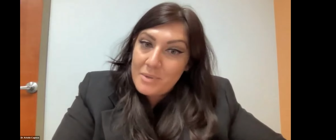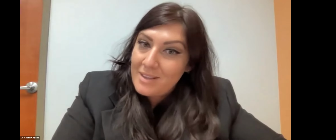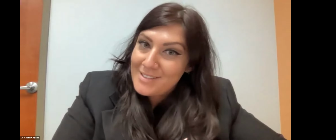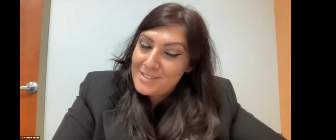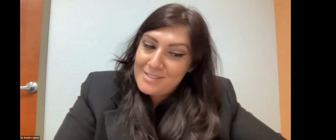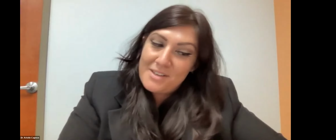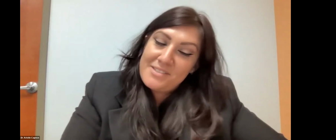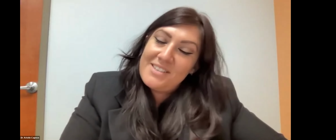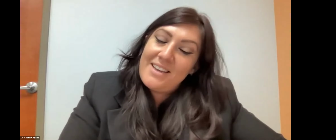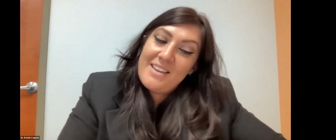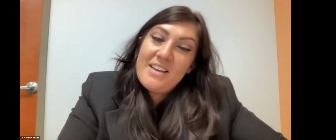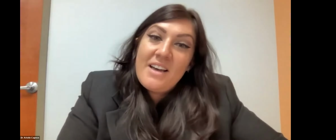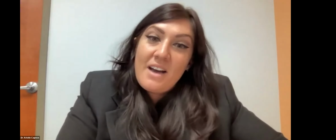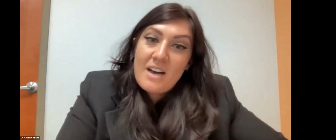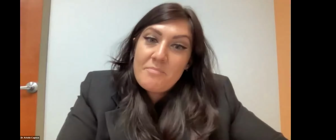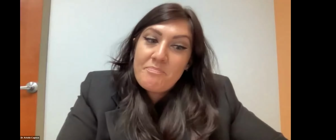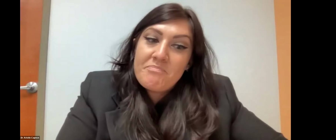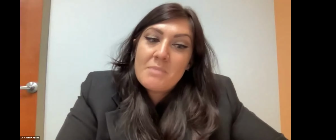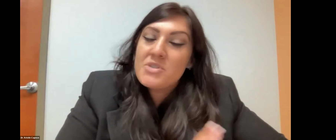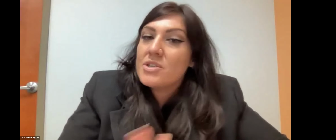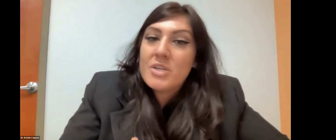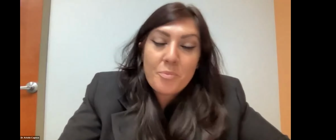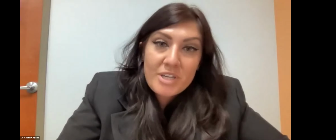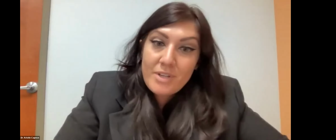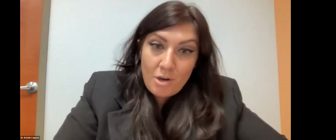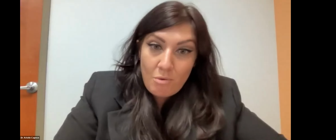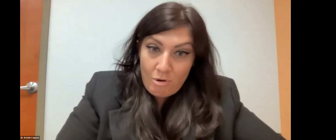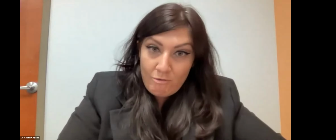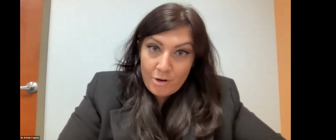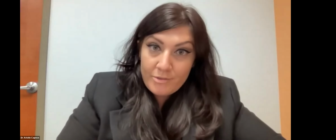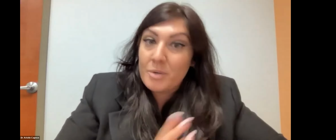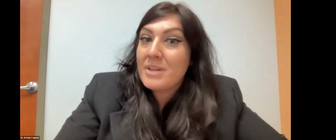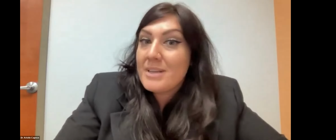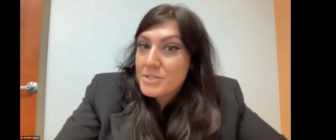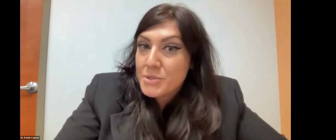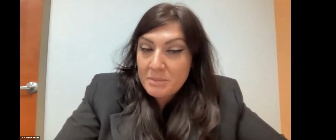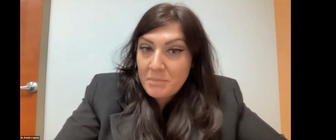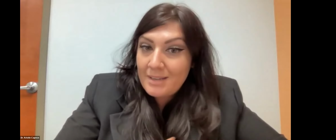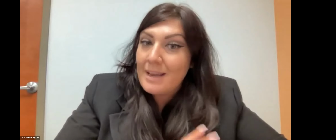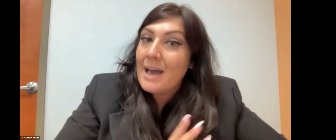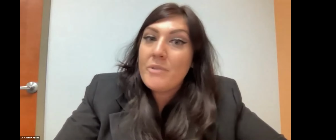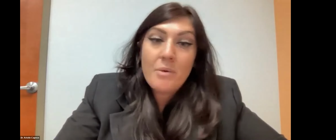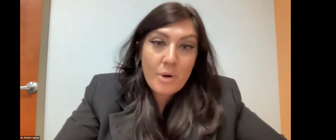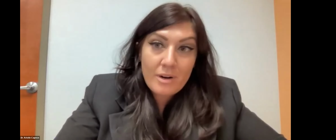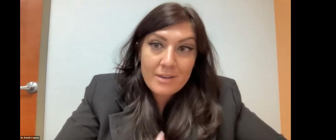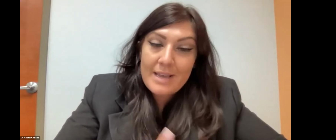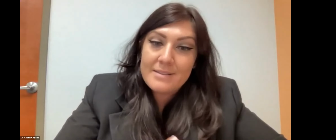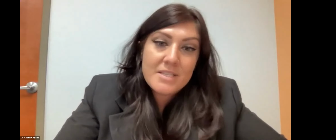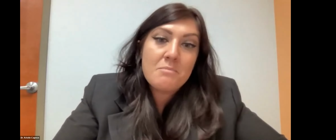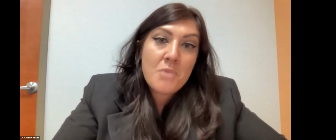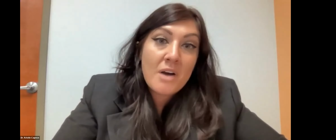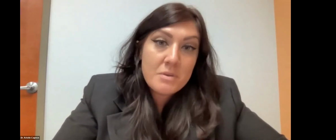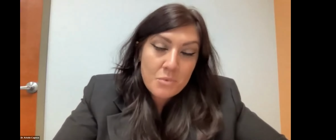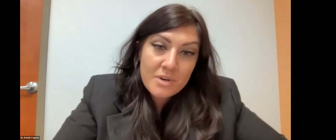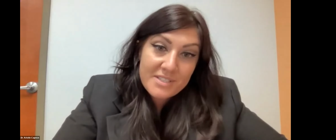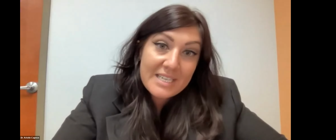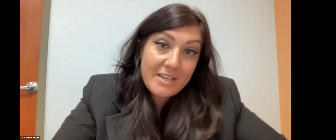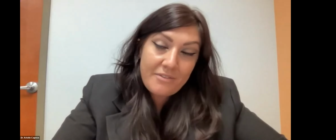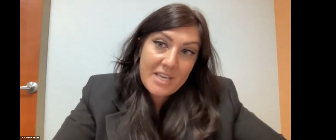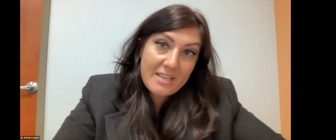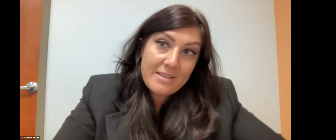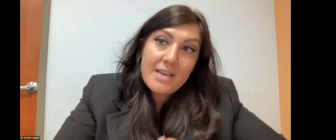that I would like to discuss today. I'm just going to briefly go over their place in treatment, how they work, and some of the